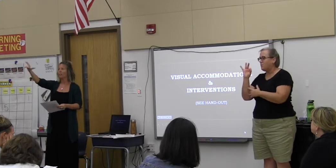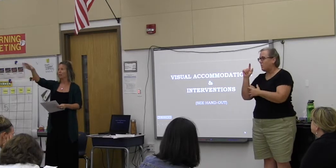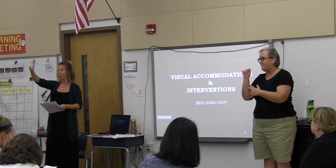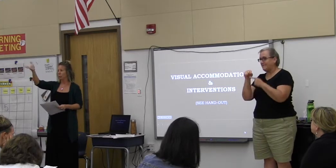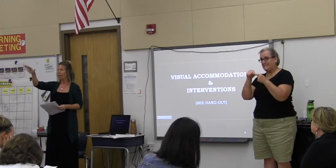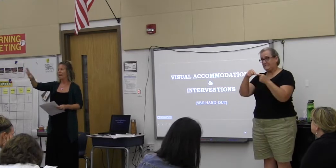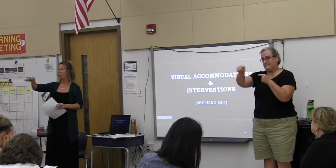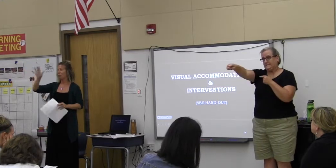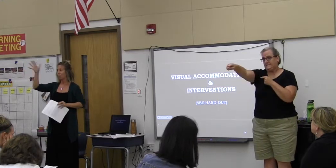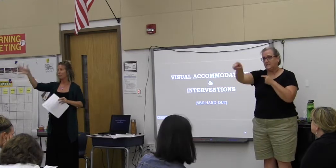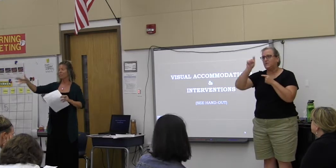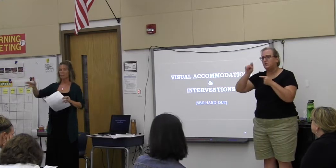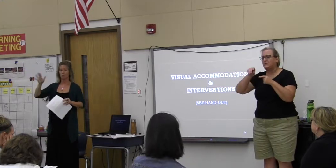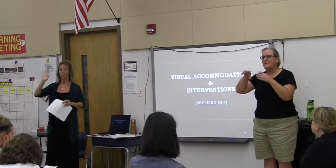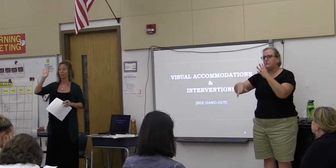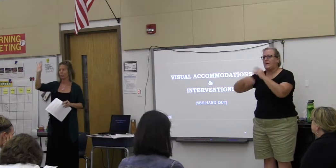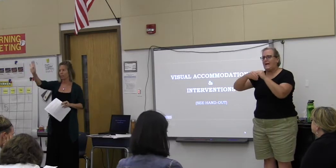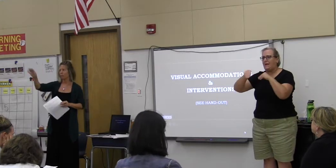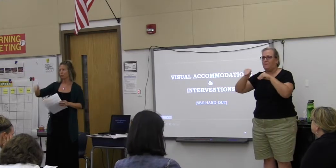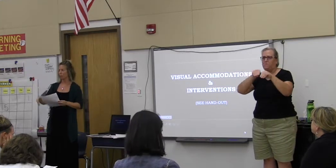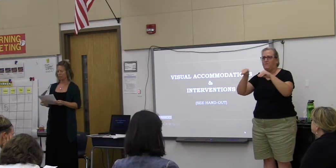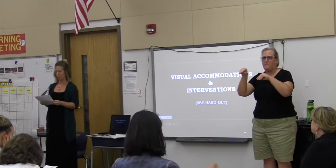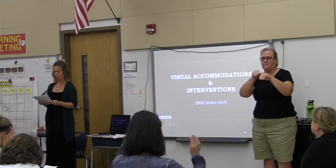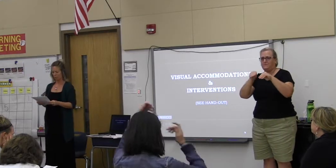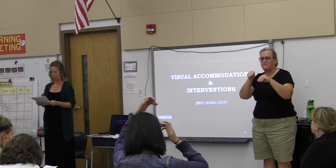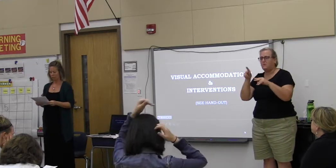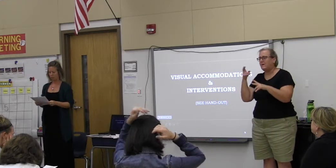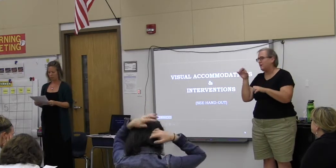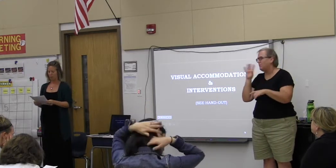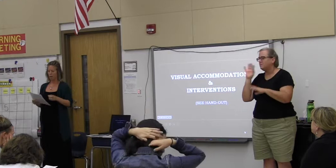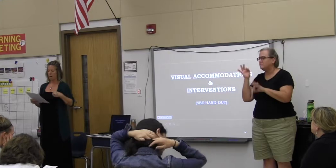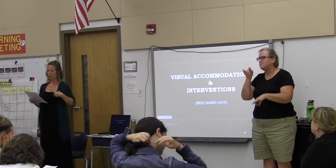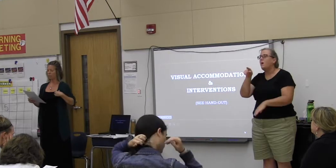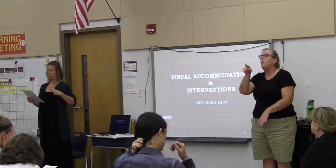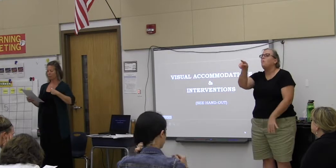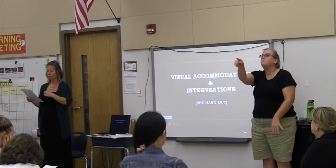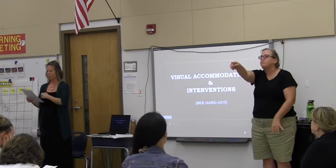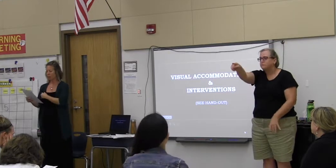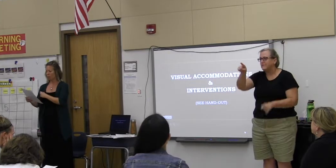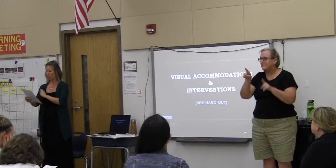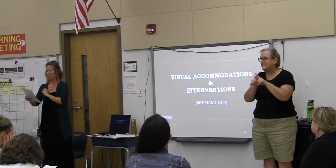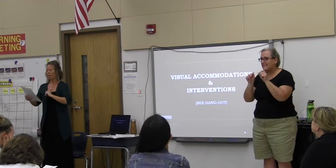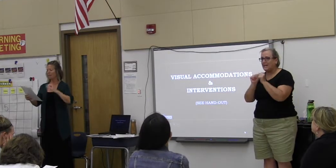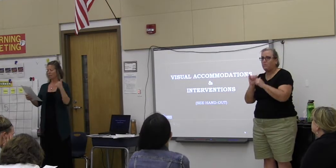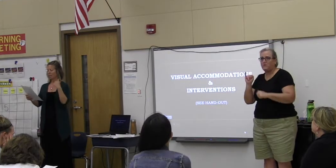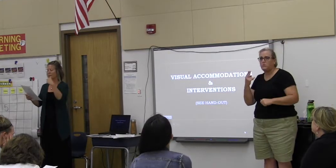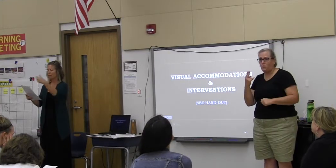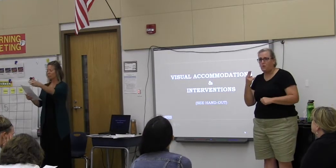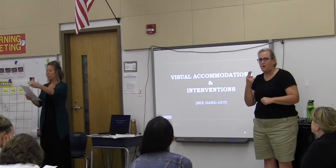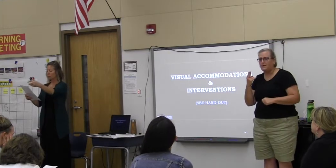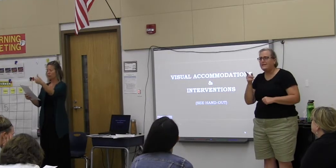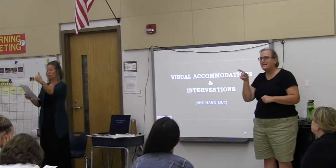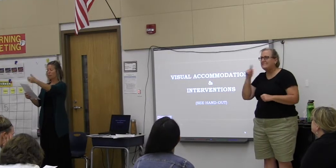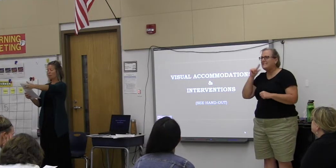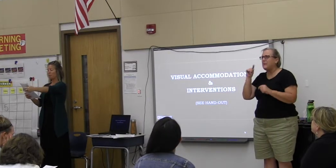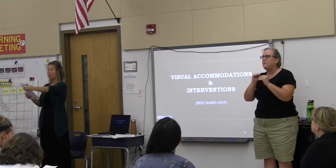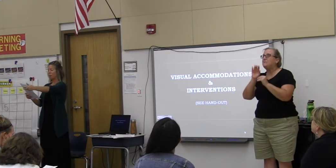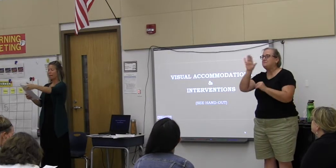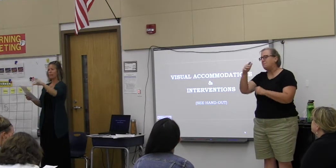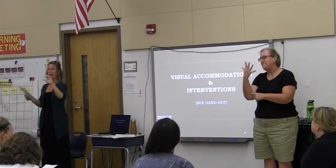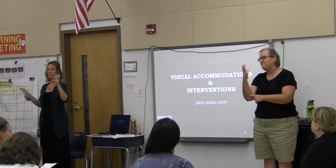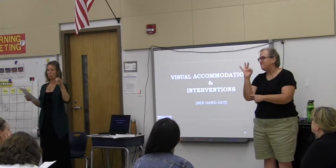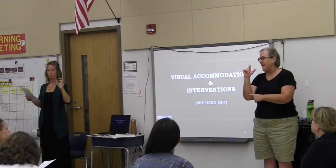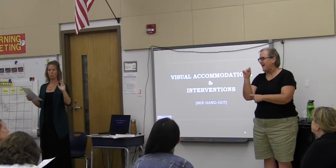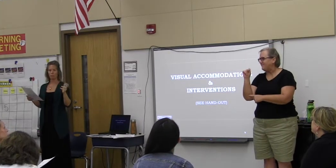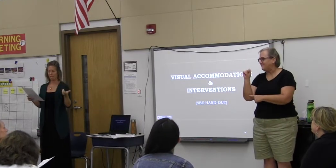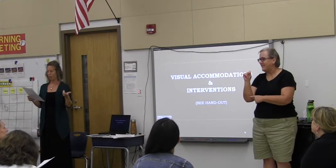away, you're going to want to add movement to get him to look at things further in the distance. Same thing with Johan. His is going to be a little bit further at 5 feet